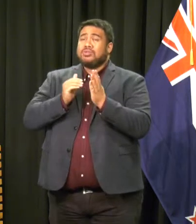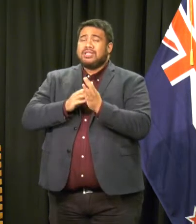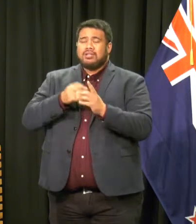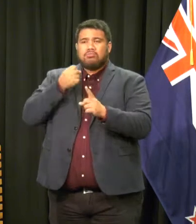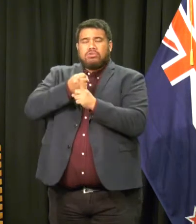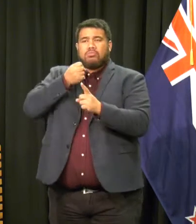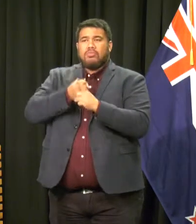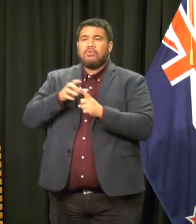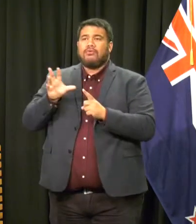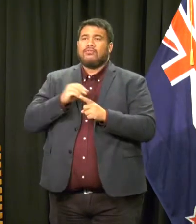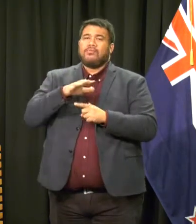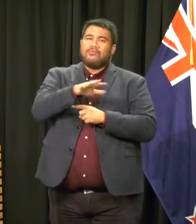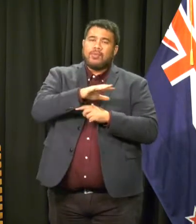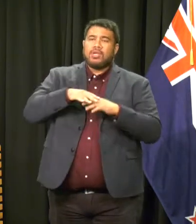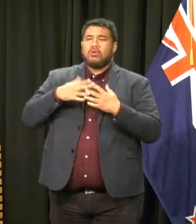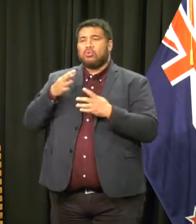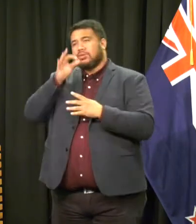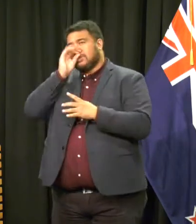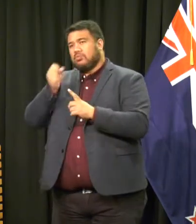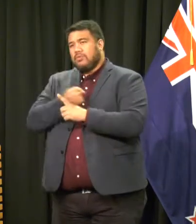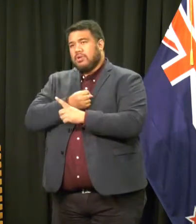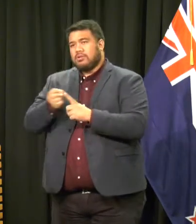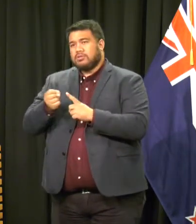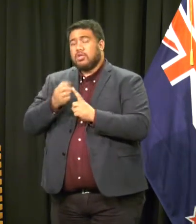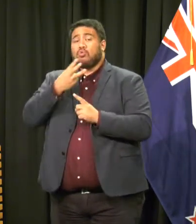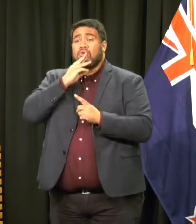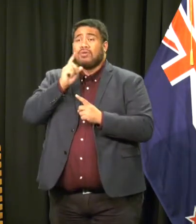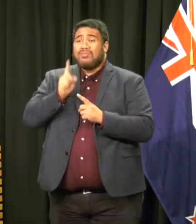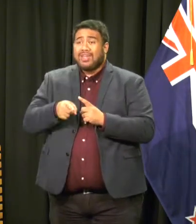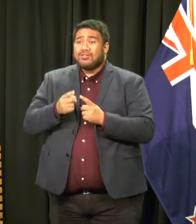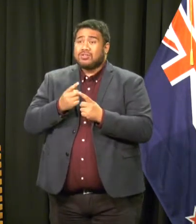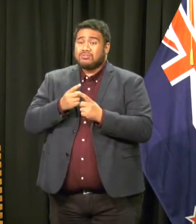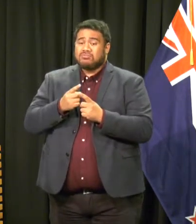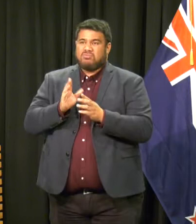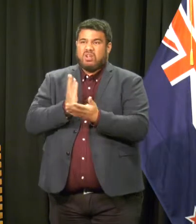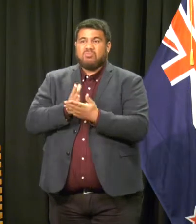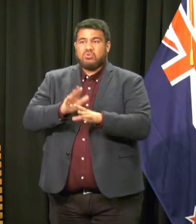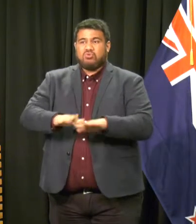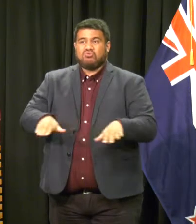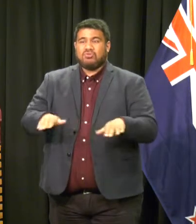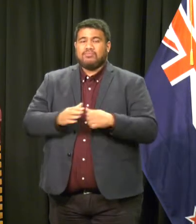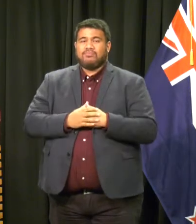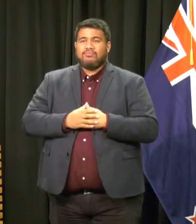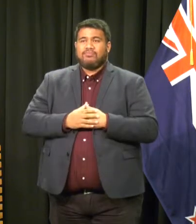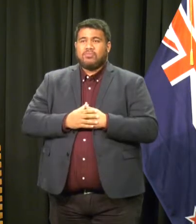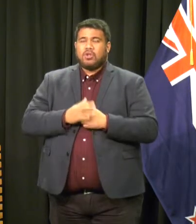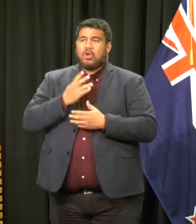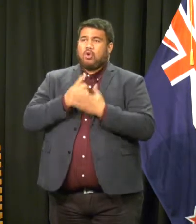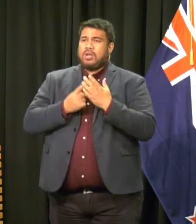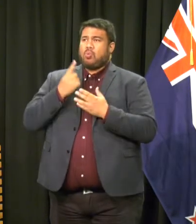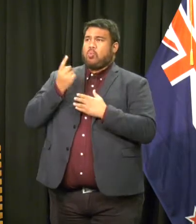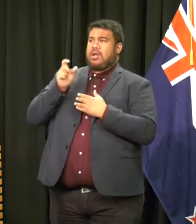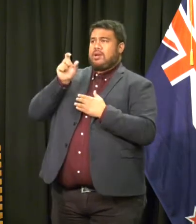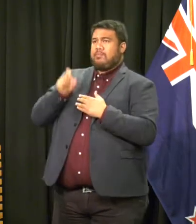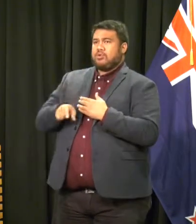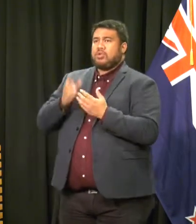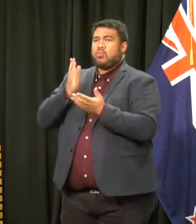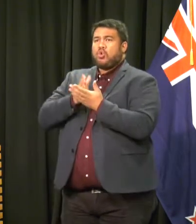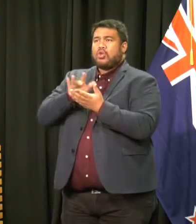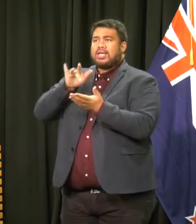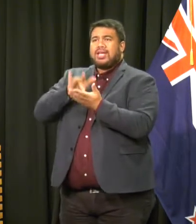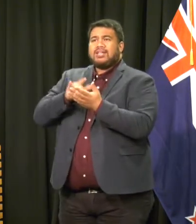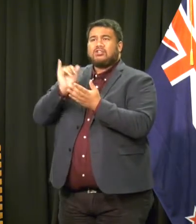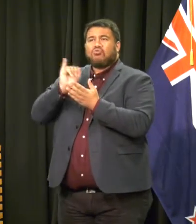violence every year. 300,000 of them are children. Only one phone operator operates in some of our